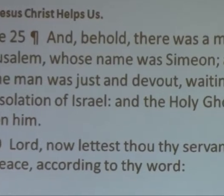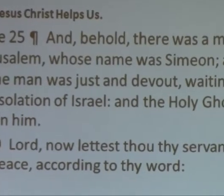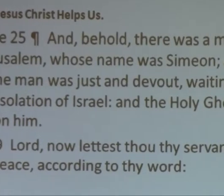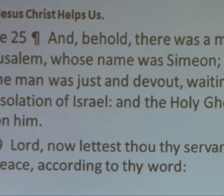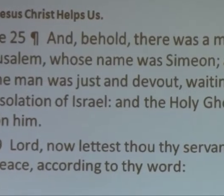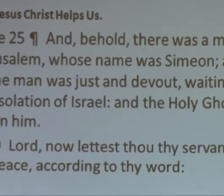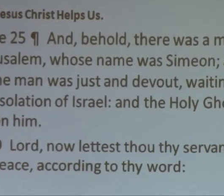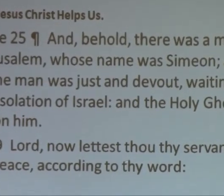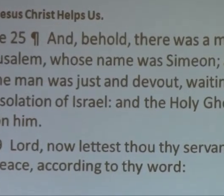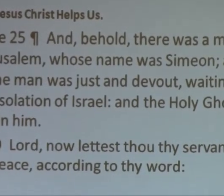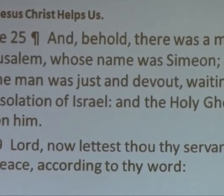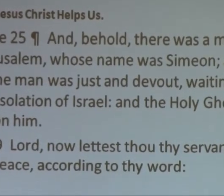Is there a way to not have it?